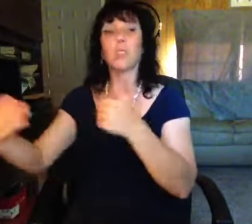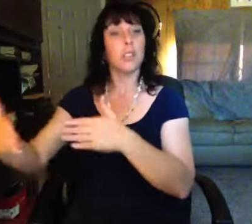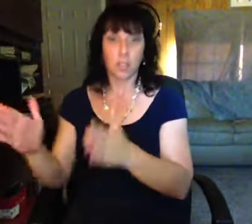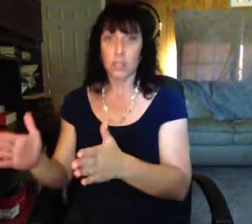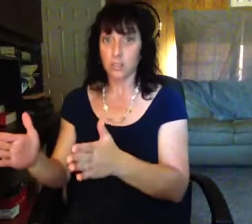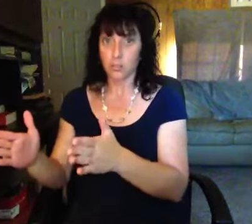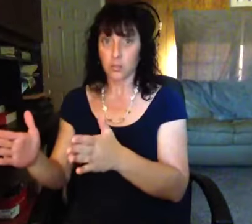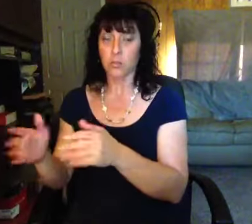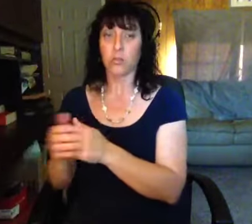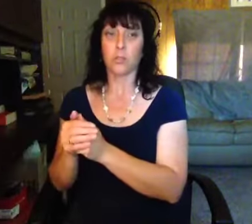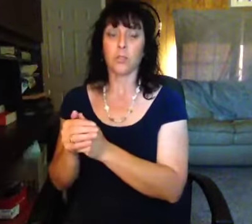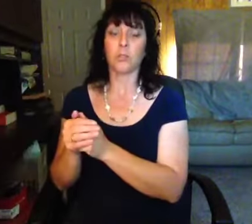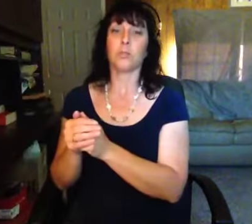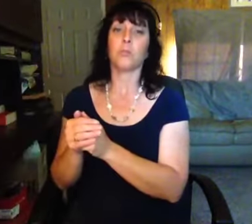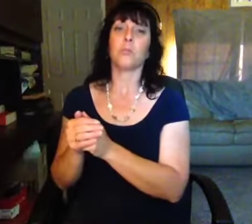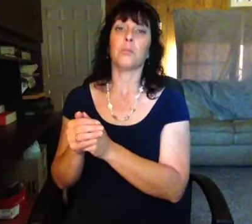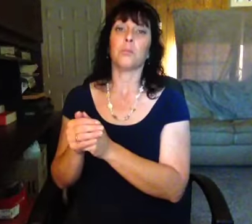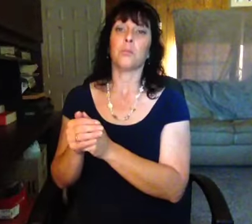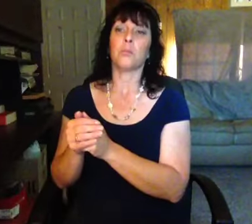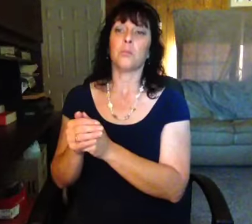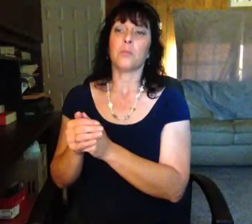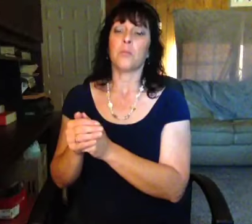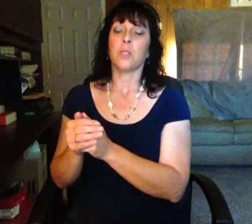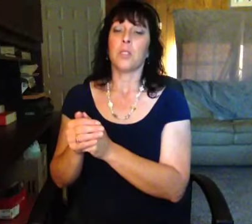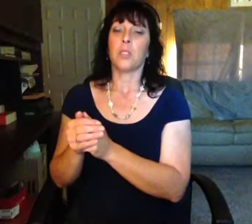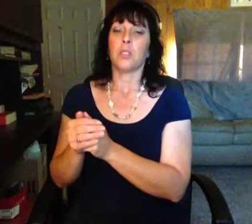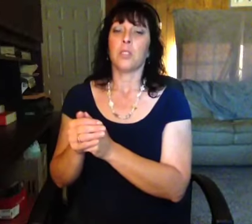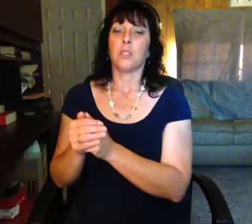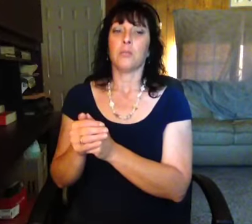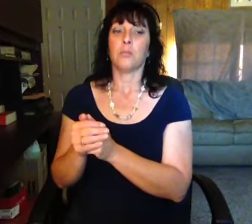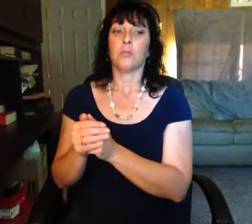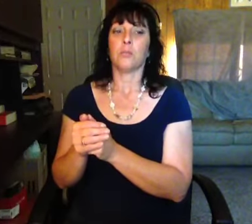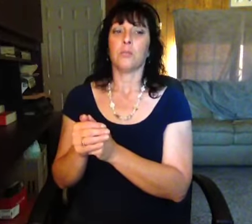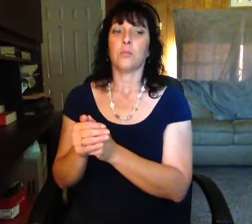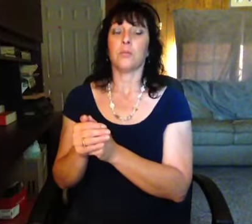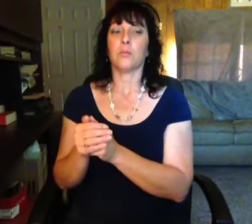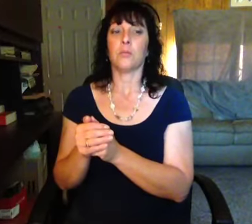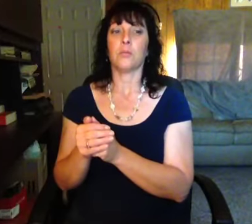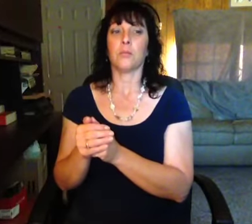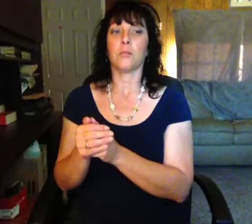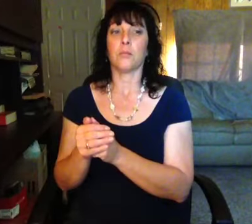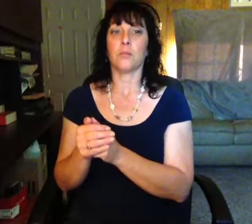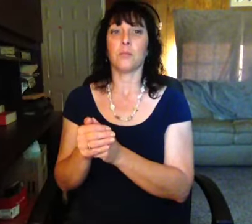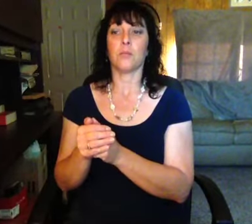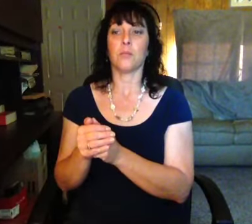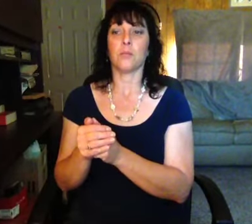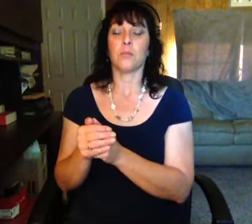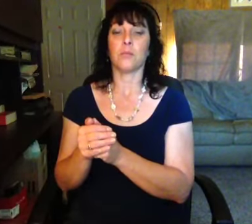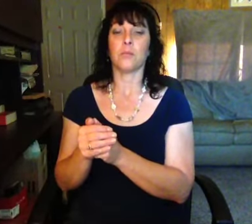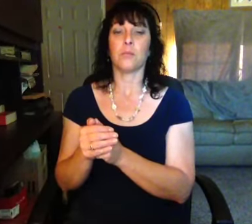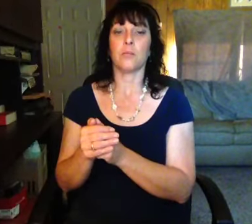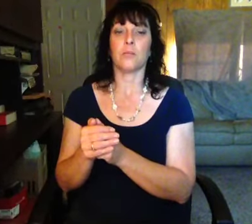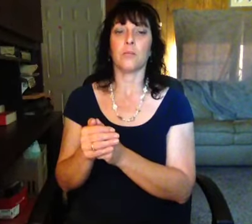outside the classroom is going to be just for the lecture type material, the presentation of new ideas. And those are going to be